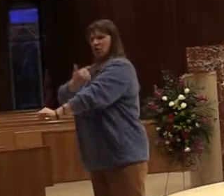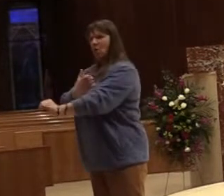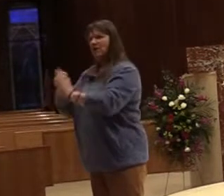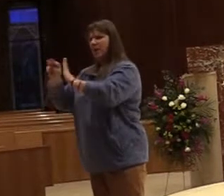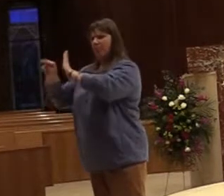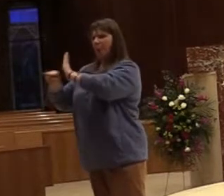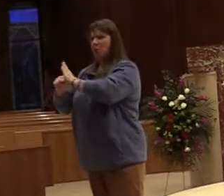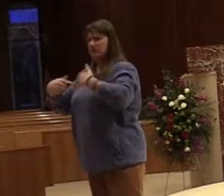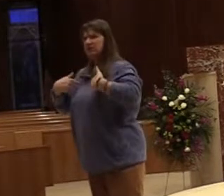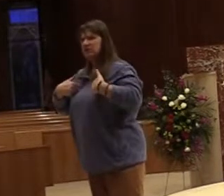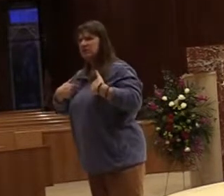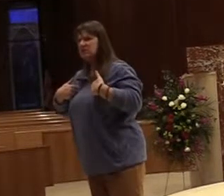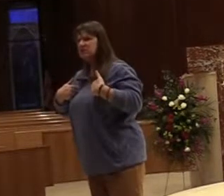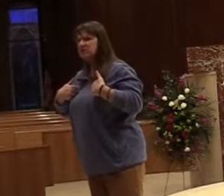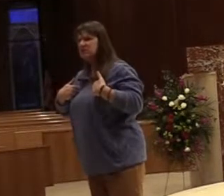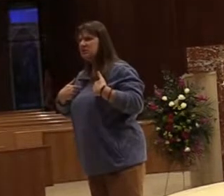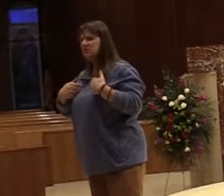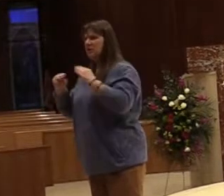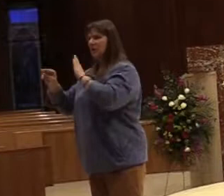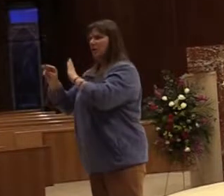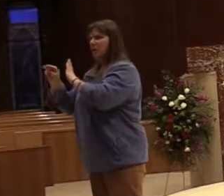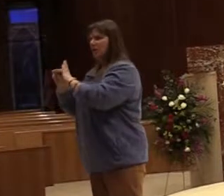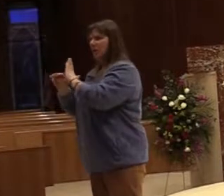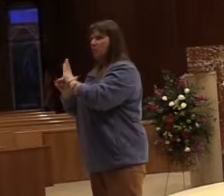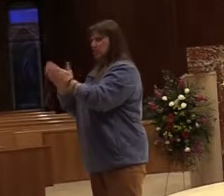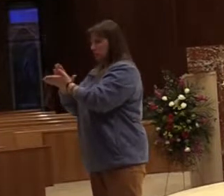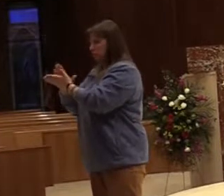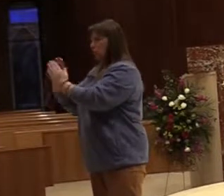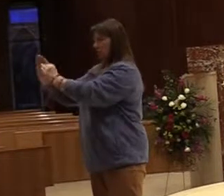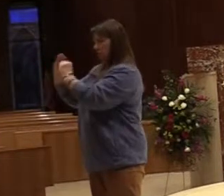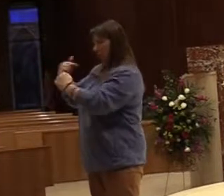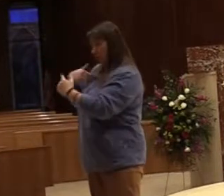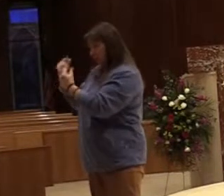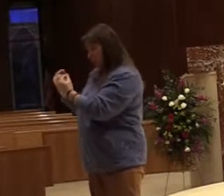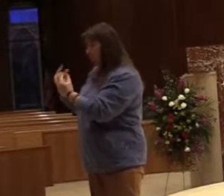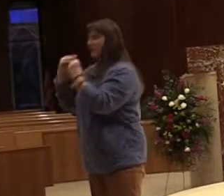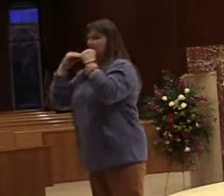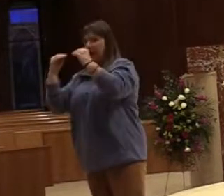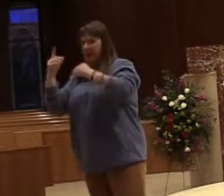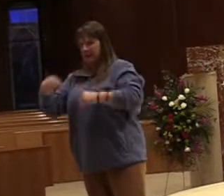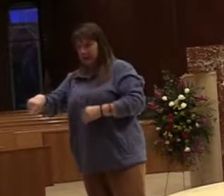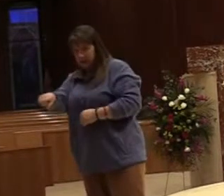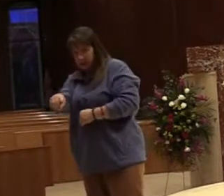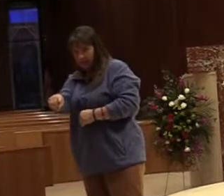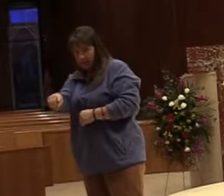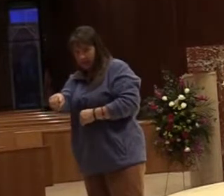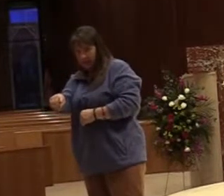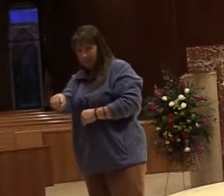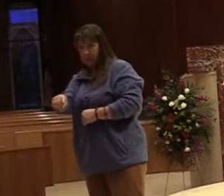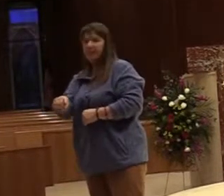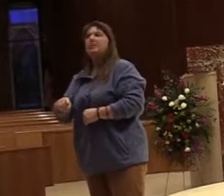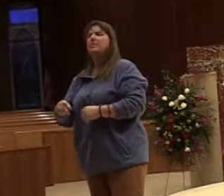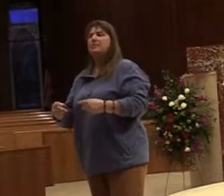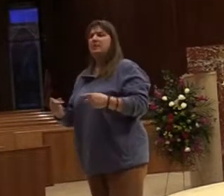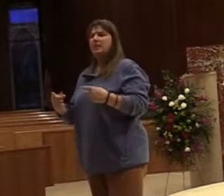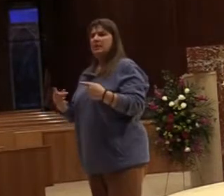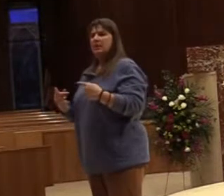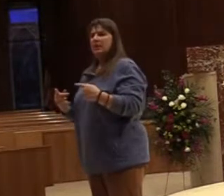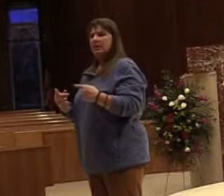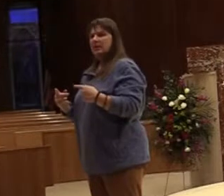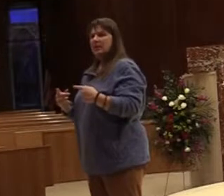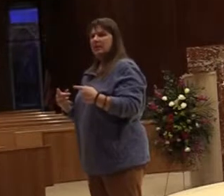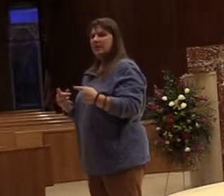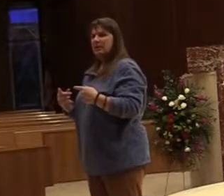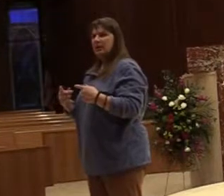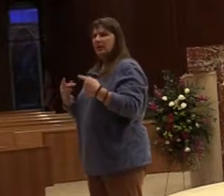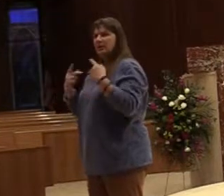I'm teaching what Moses taught. The scribes and Pharisees at the time would never say what their interpretation